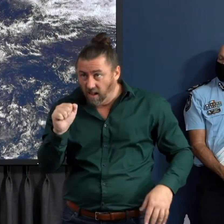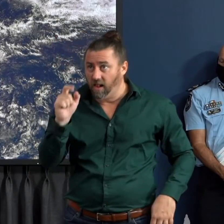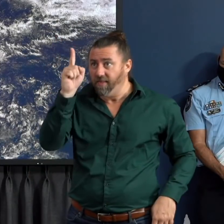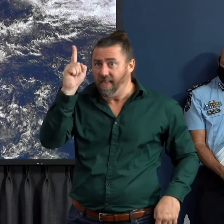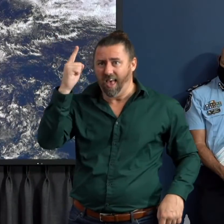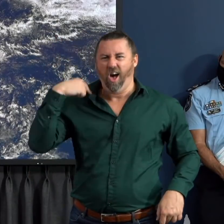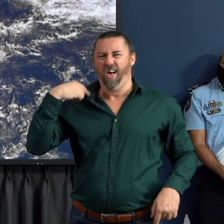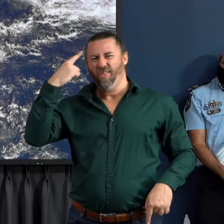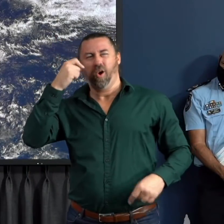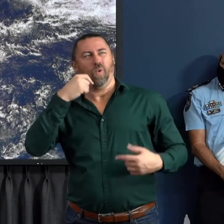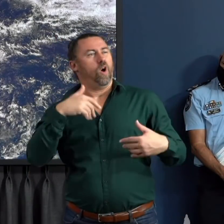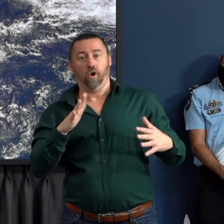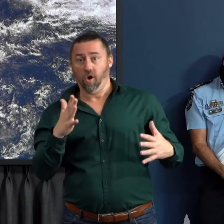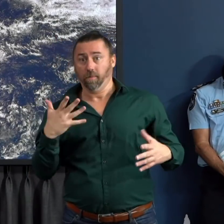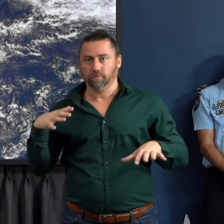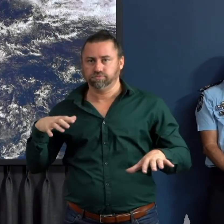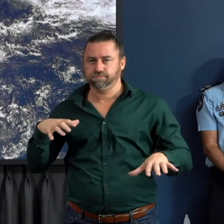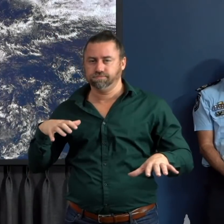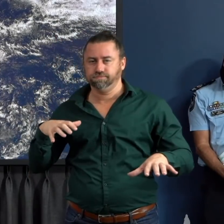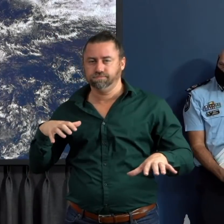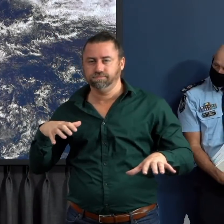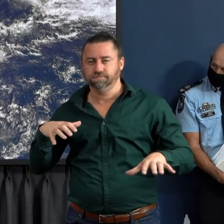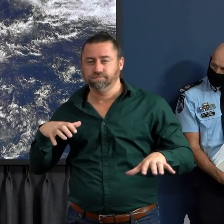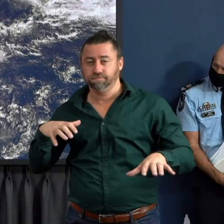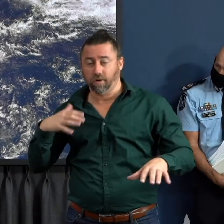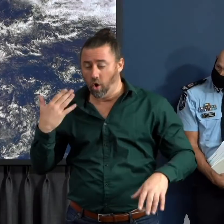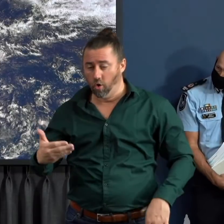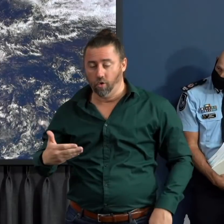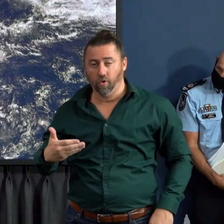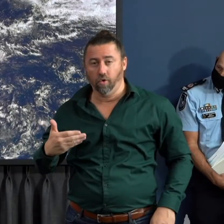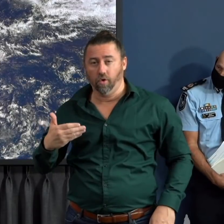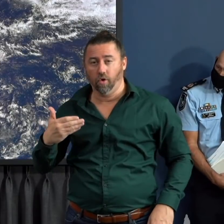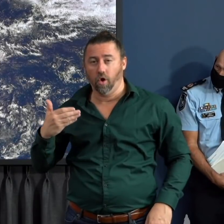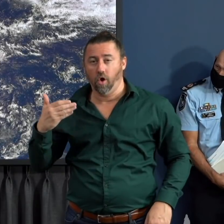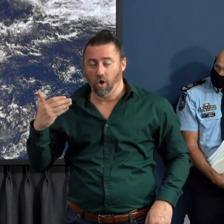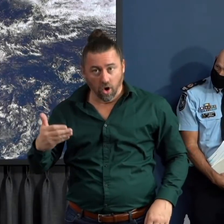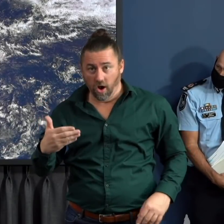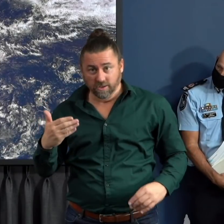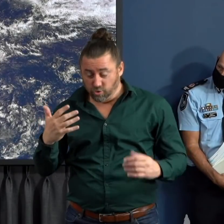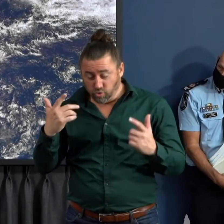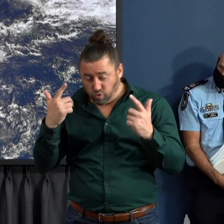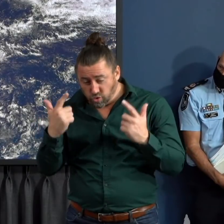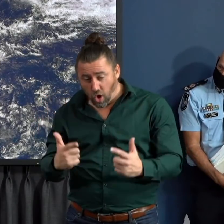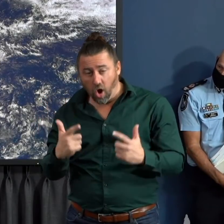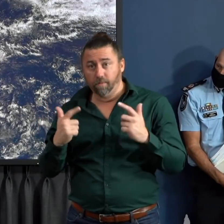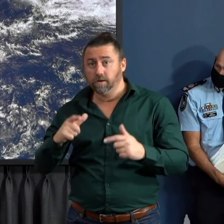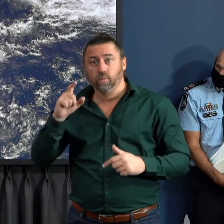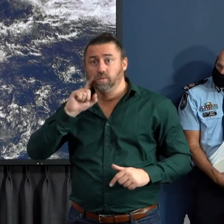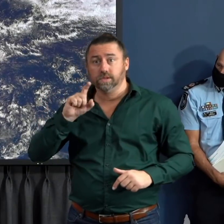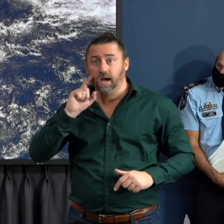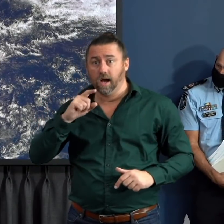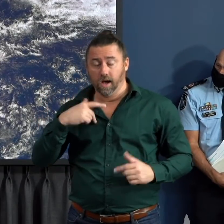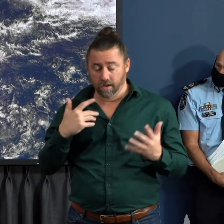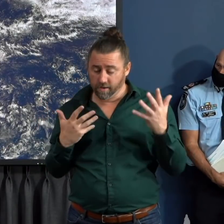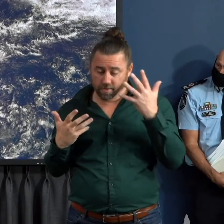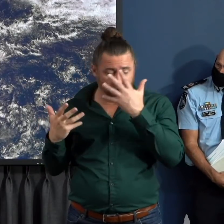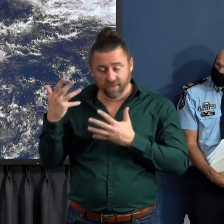we've seen is those extraordinary levels of water going into